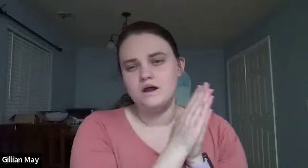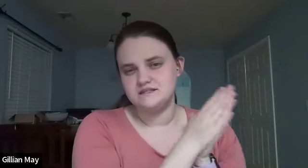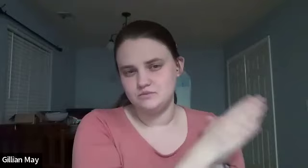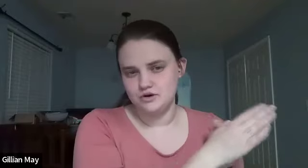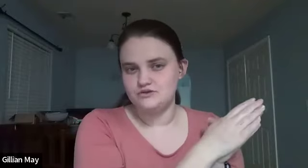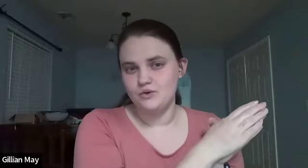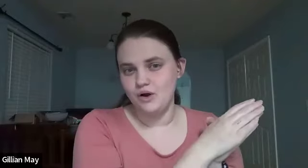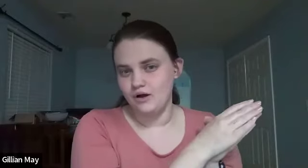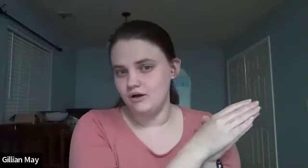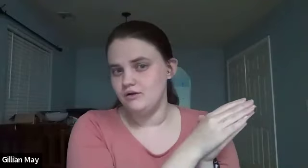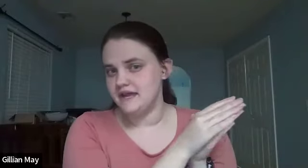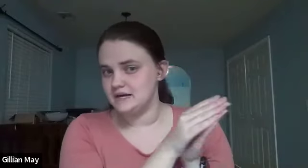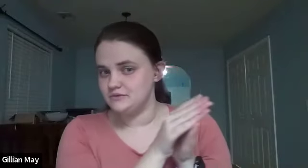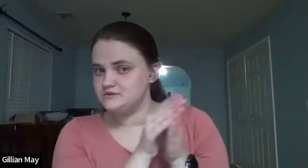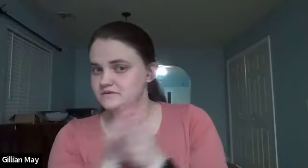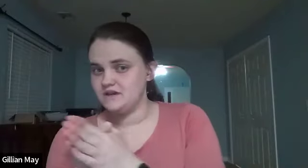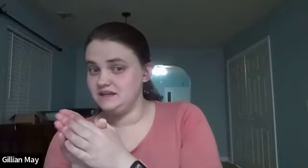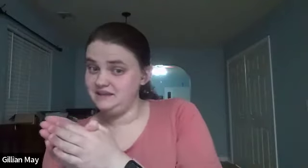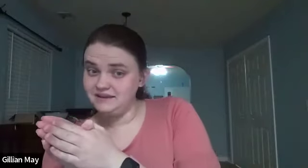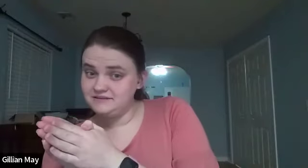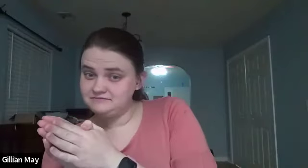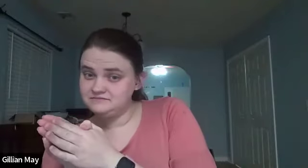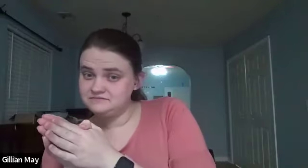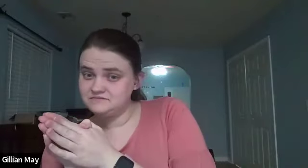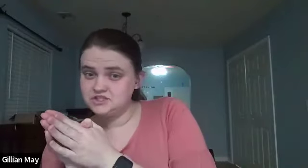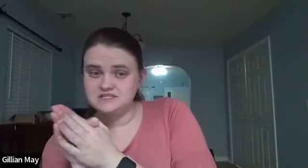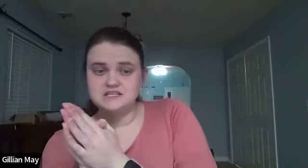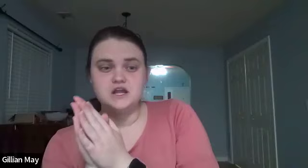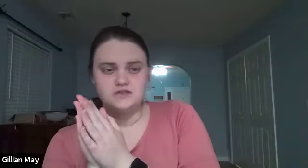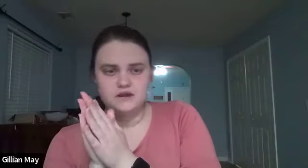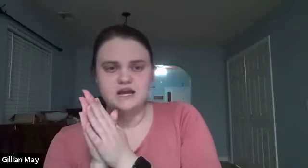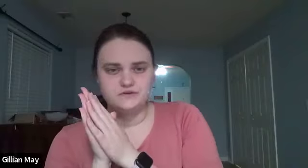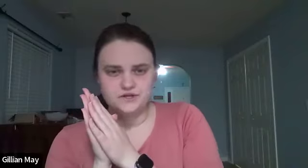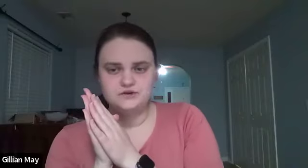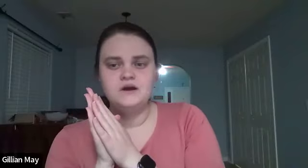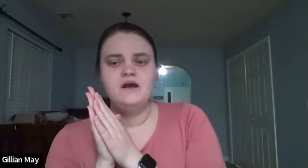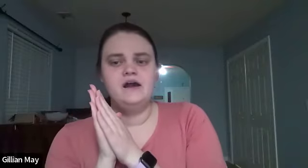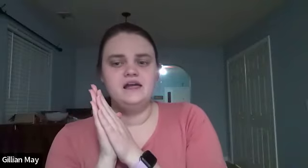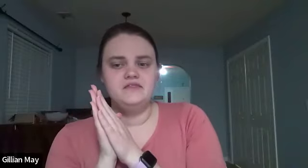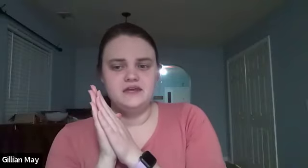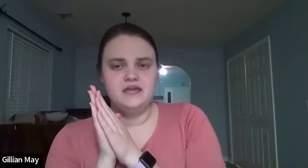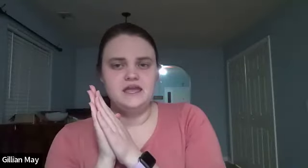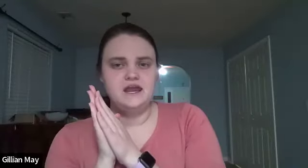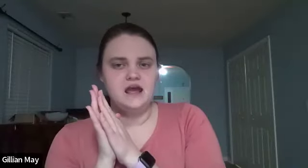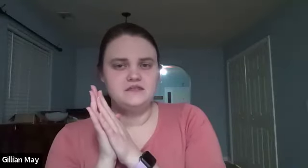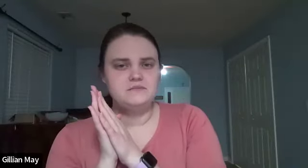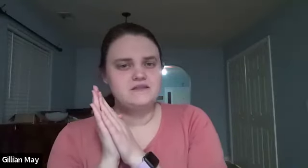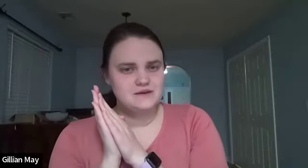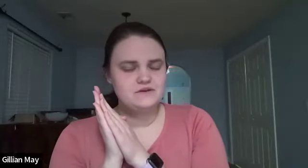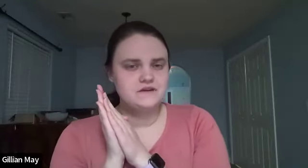once more go through all the animals we've done again, just as another kind of review. And then I think by the time we